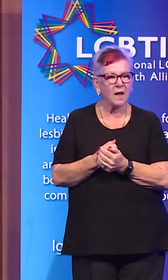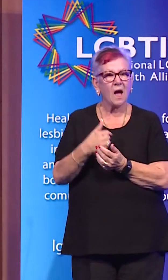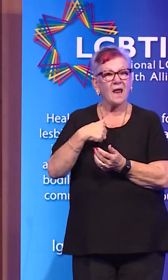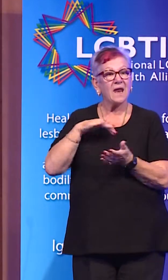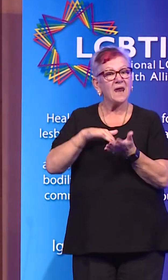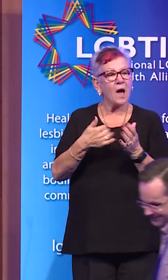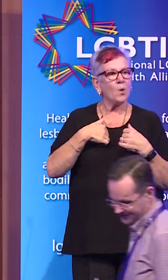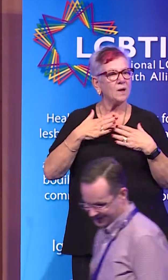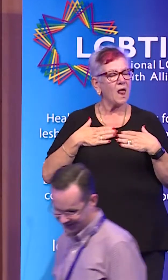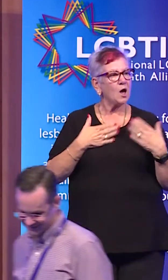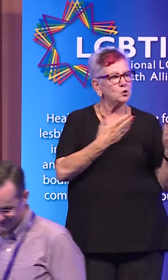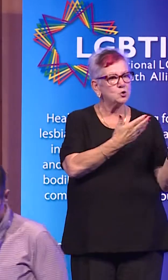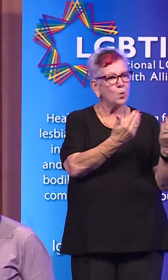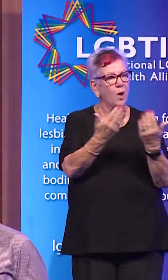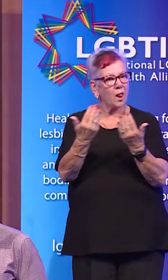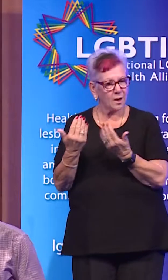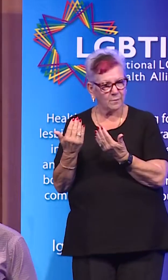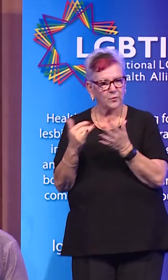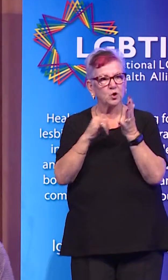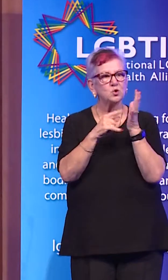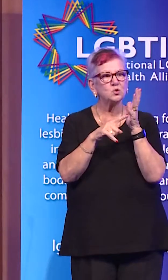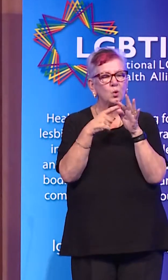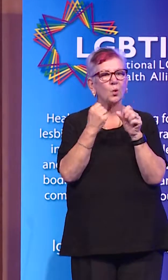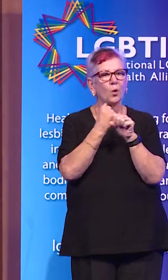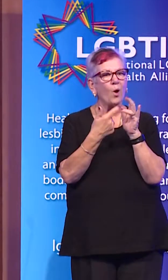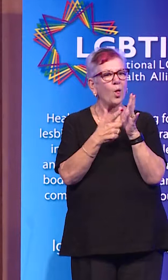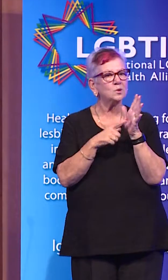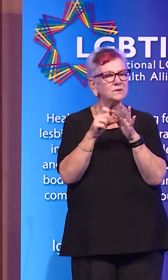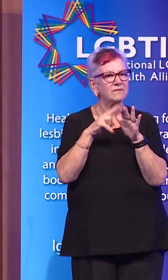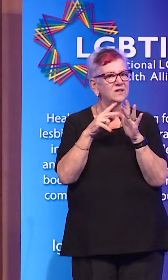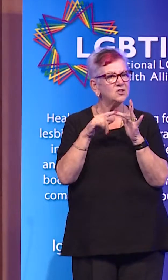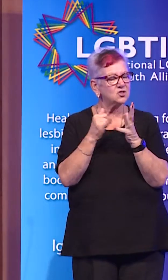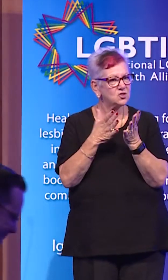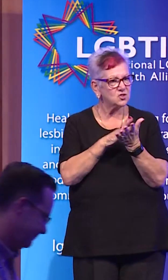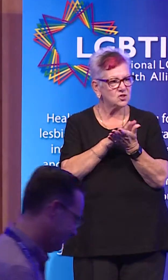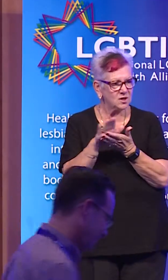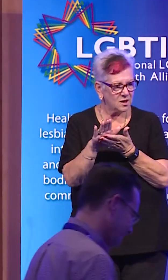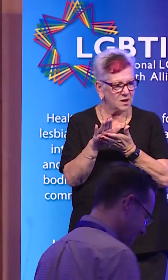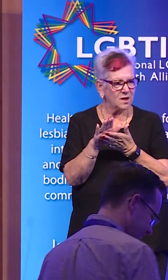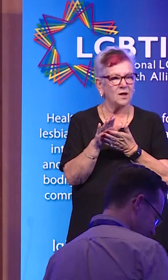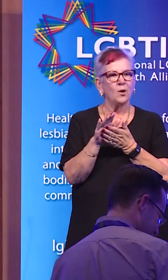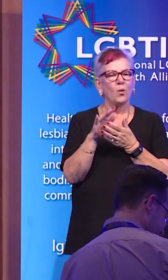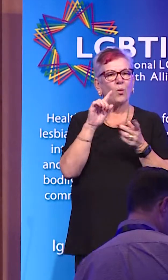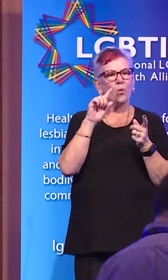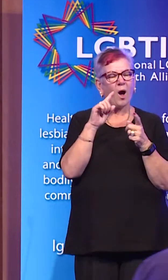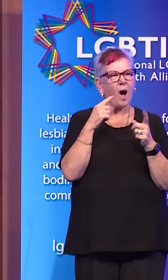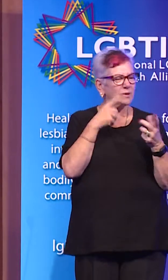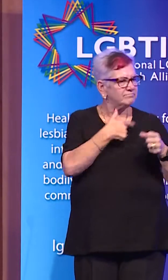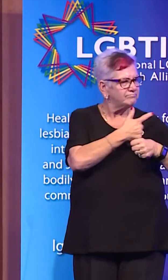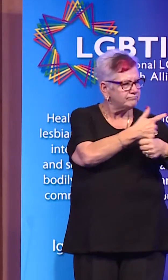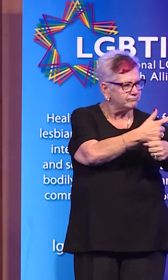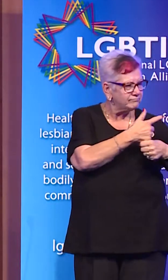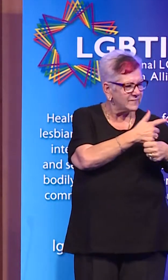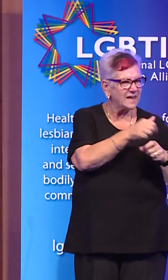I would now like to welcome to the stage Sue Goldfish. He's going to talk to her about it yesterday. He was